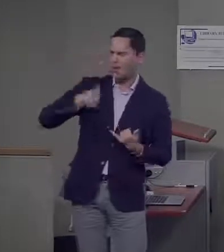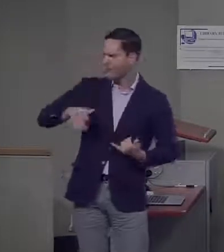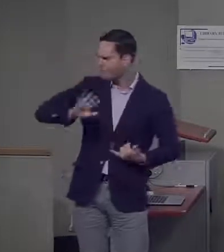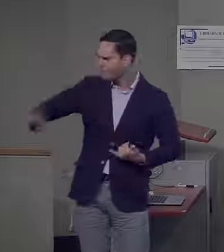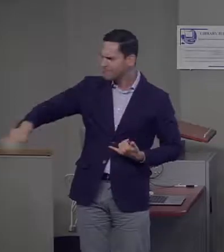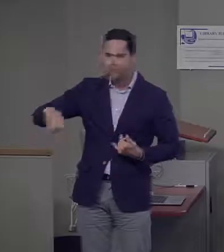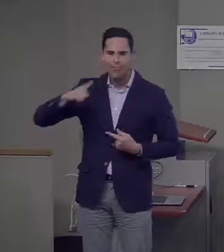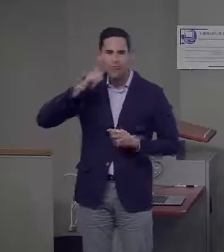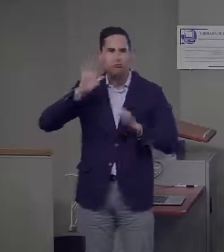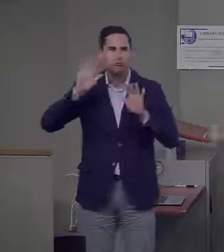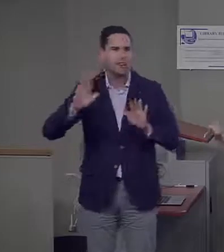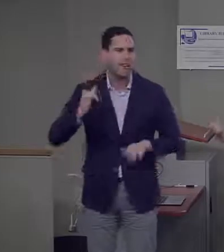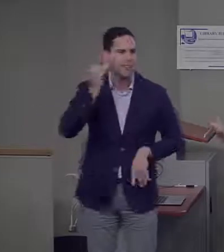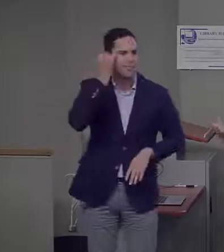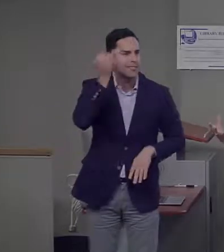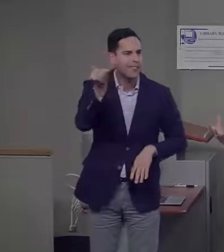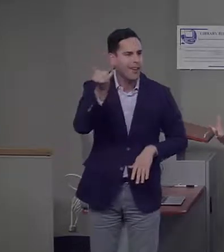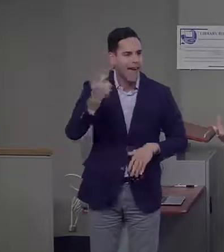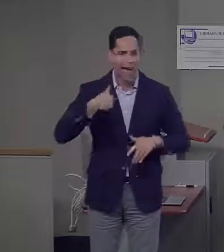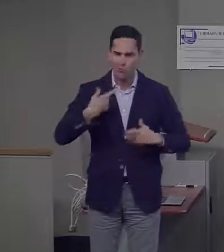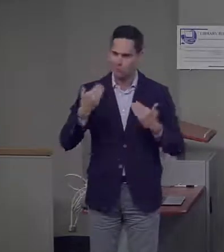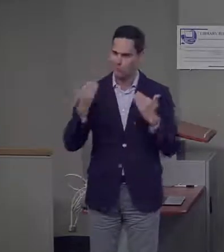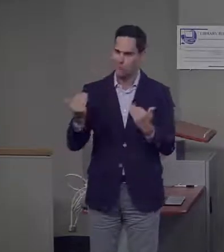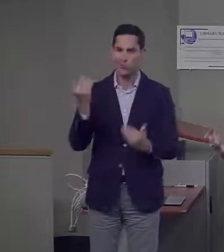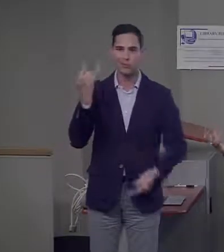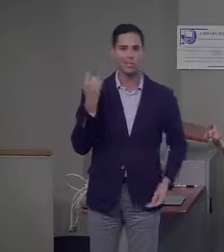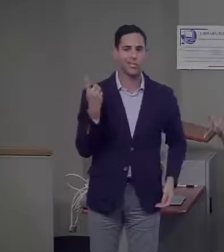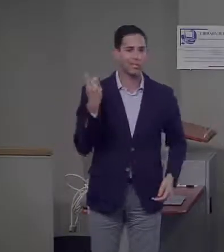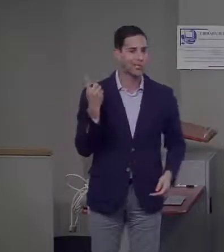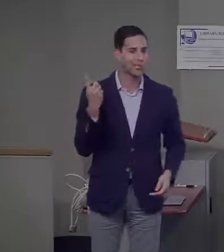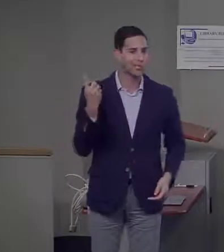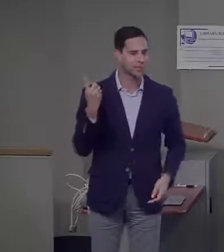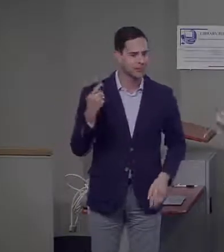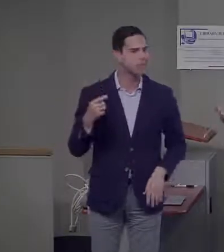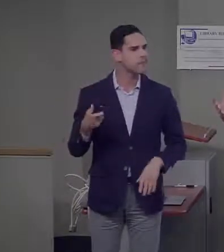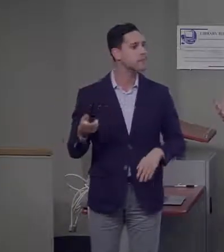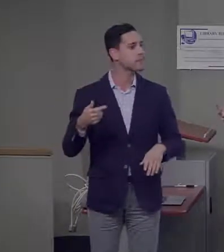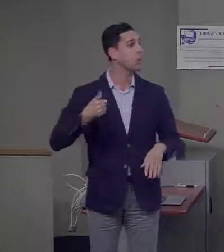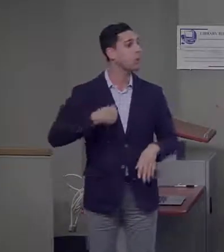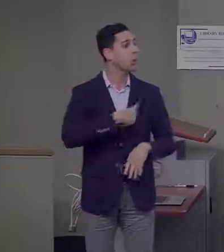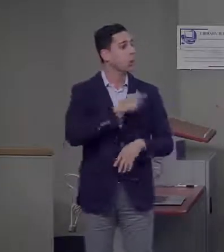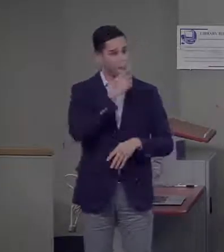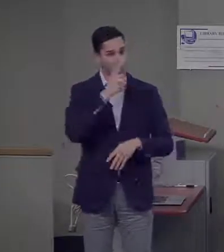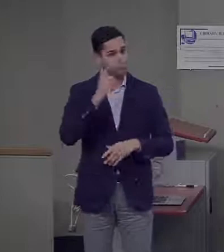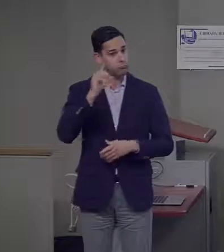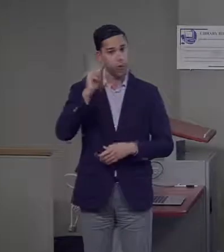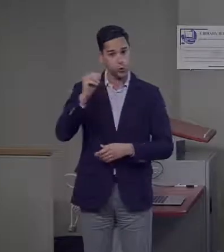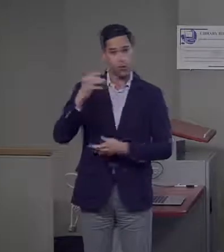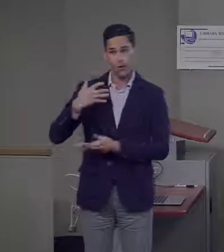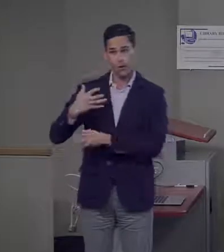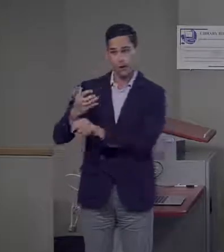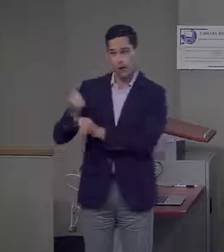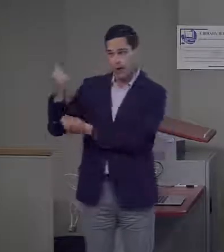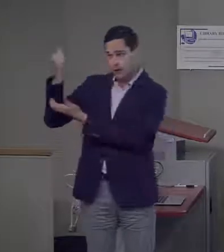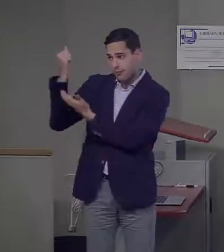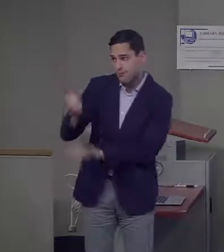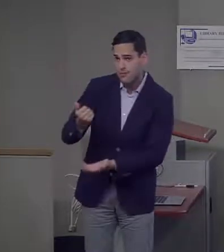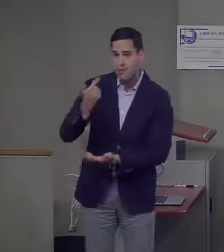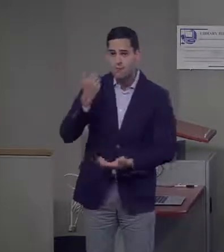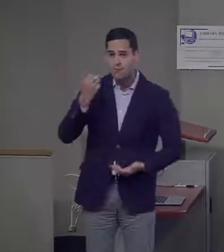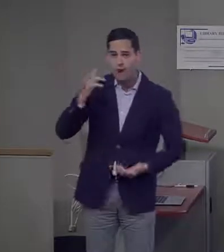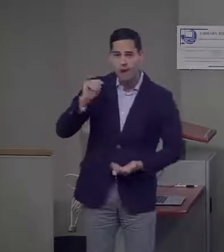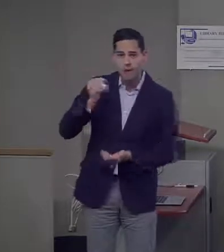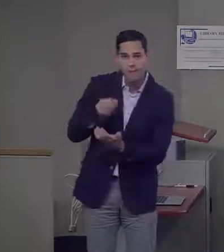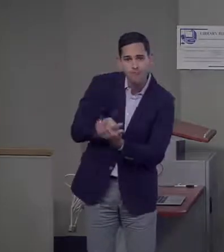But we feel like because we get grant dollars from your money, and because we know stuff that can make a difference